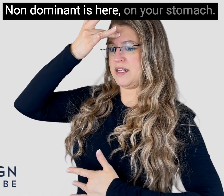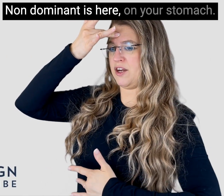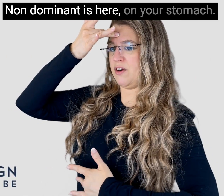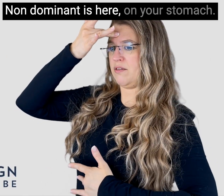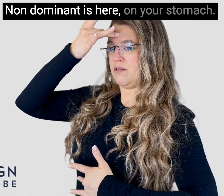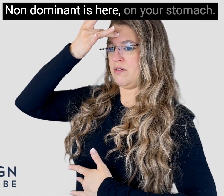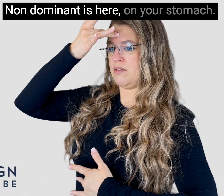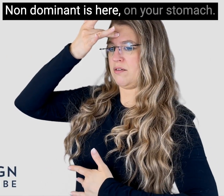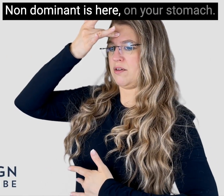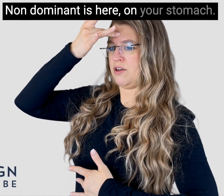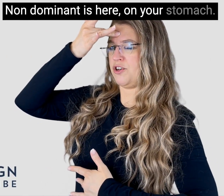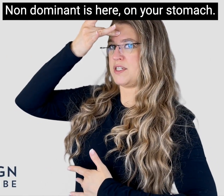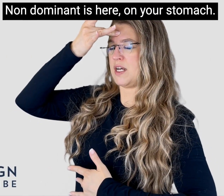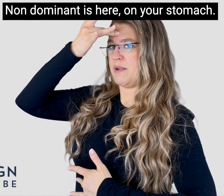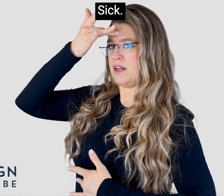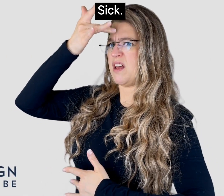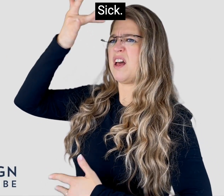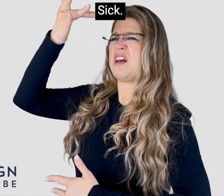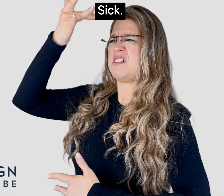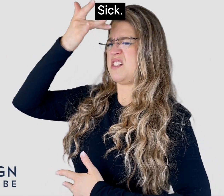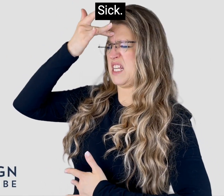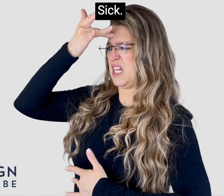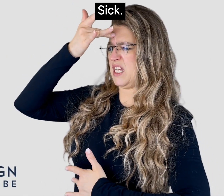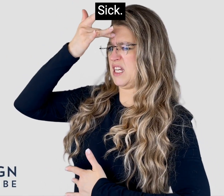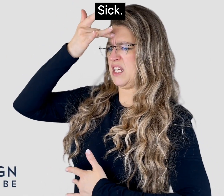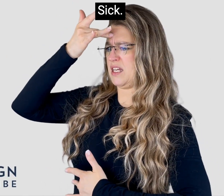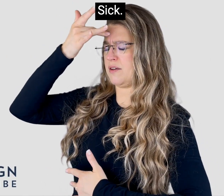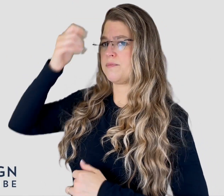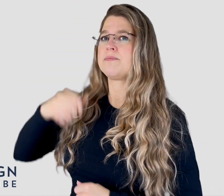here on your stomach. Sick.